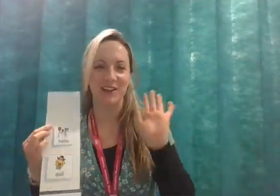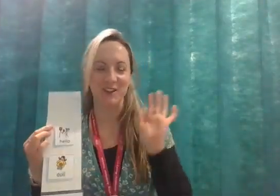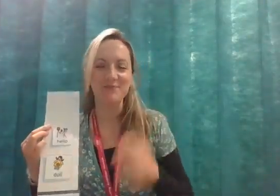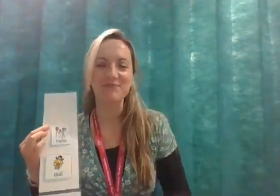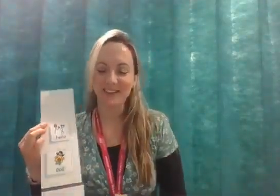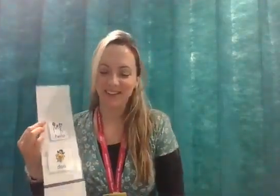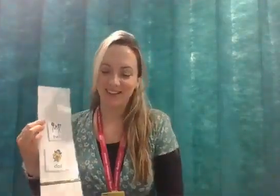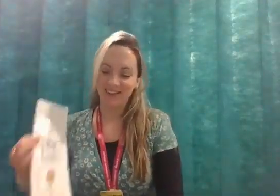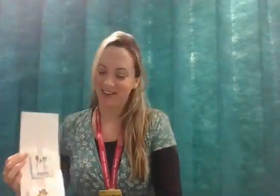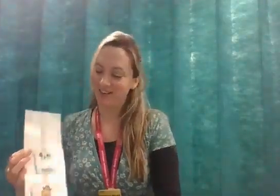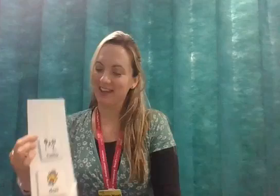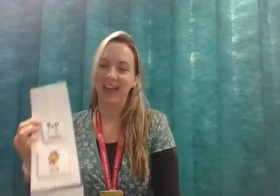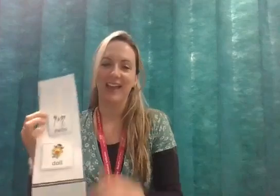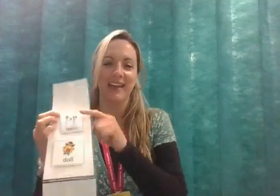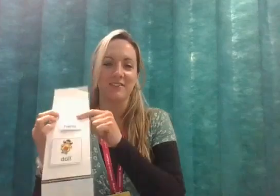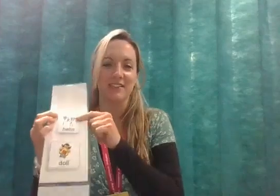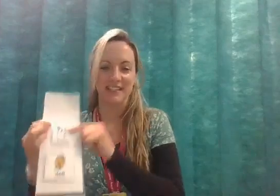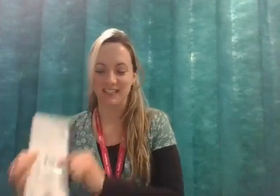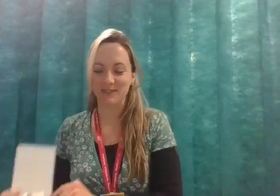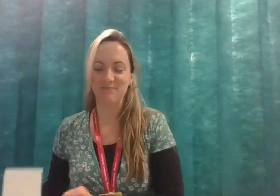hello. Okay, ready?